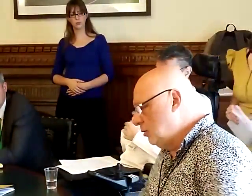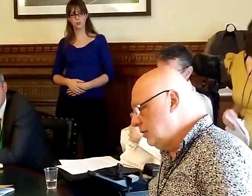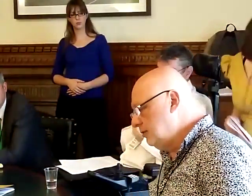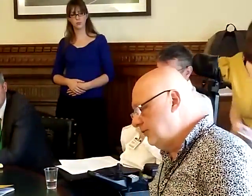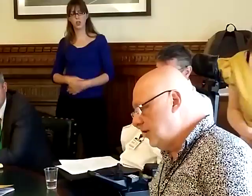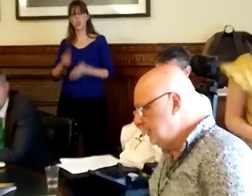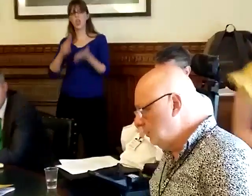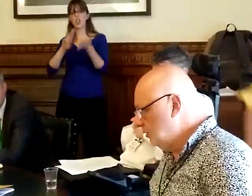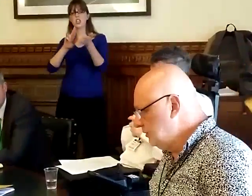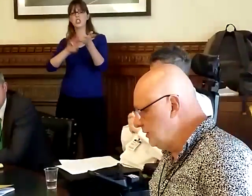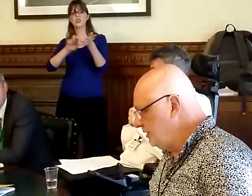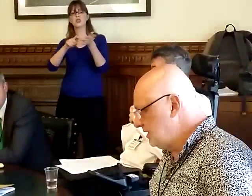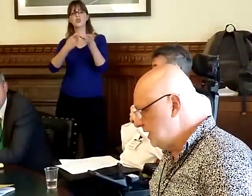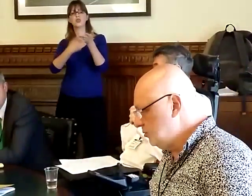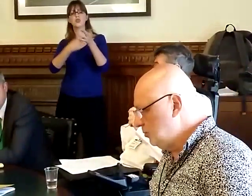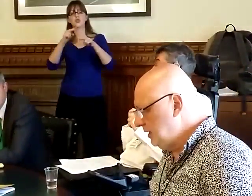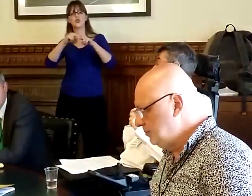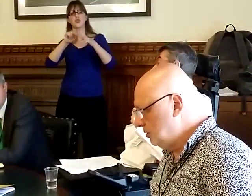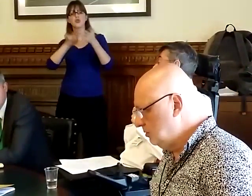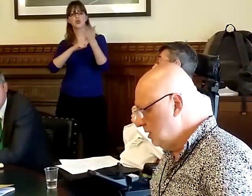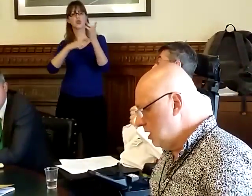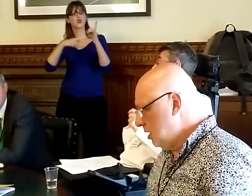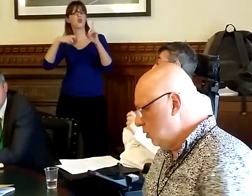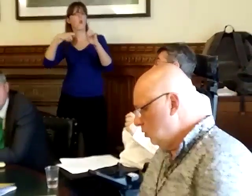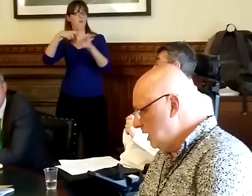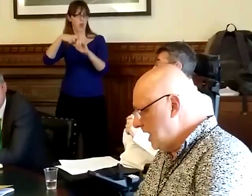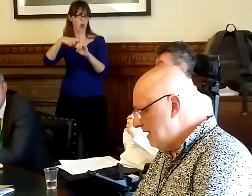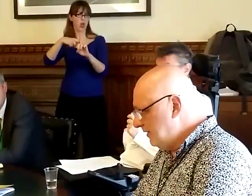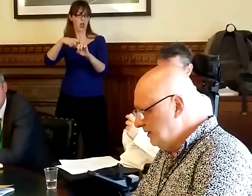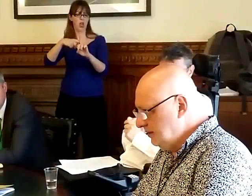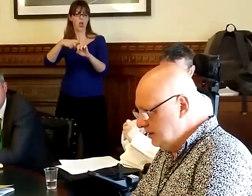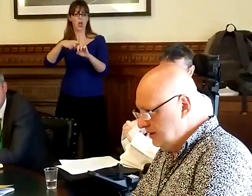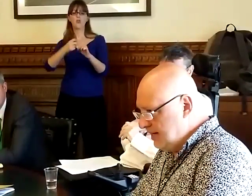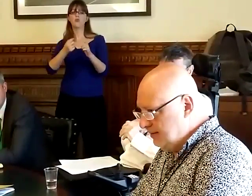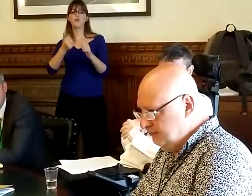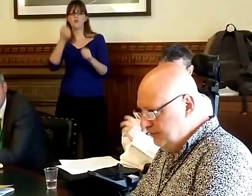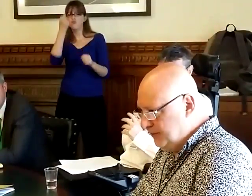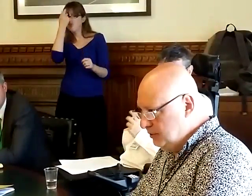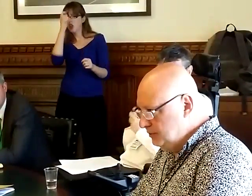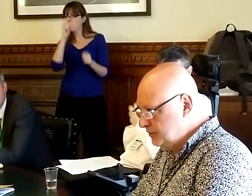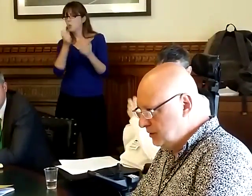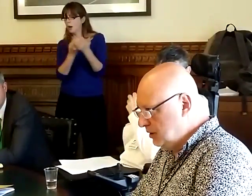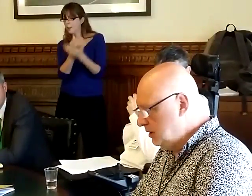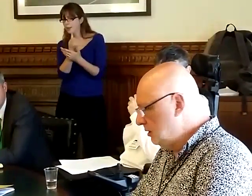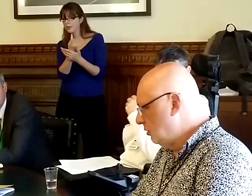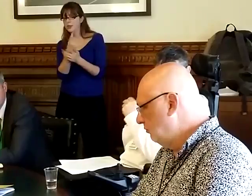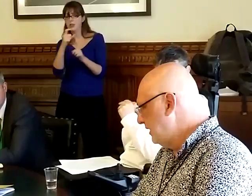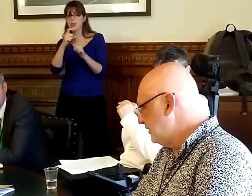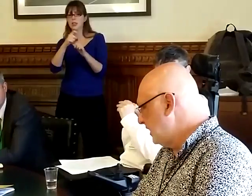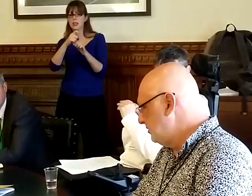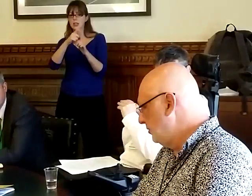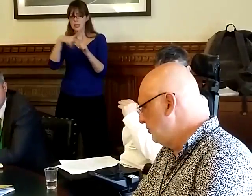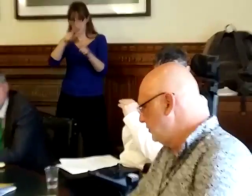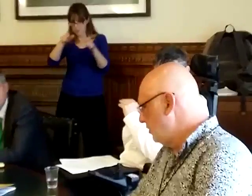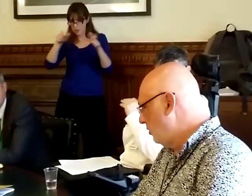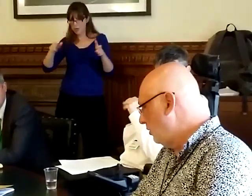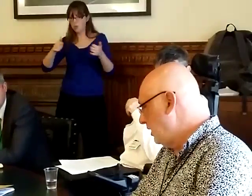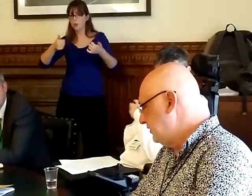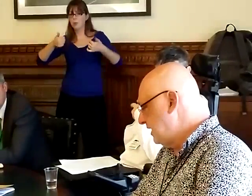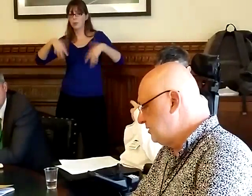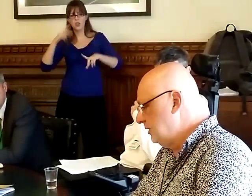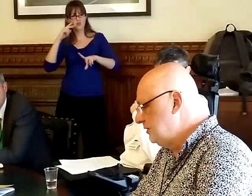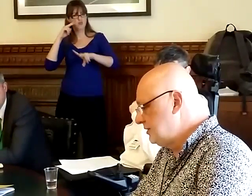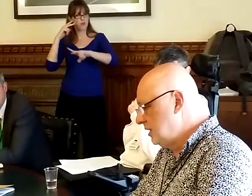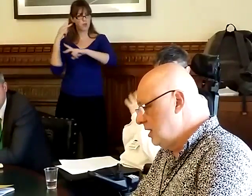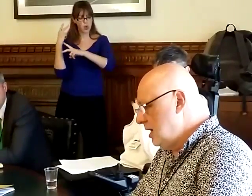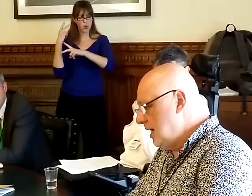in Norfolk what we were finding was that disabled people were having their reviews or reassessments